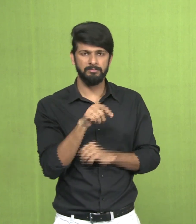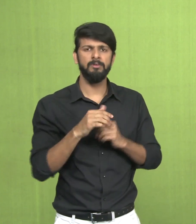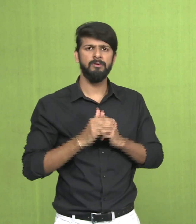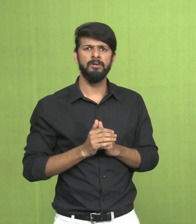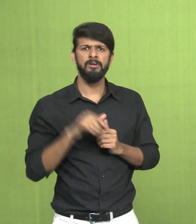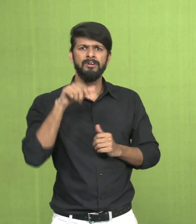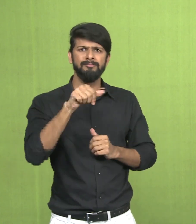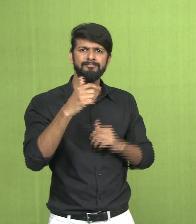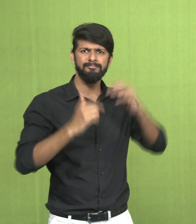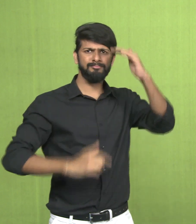Third answer,